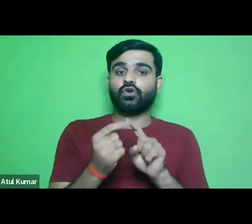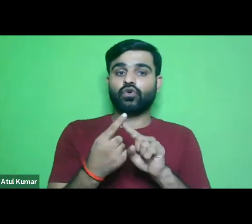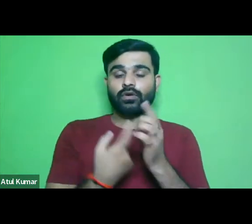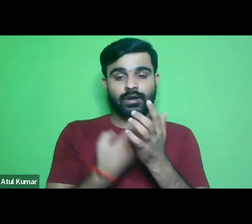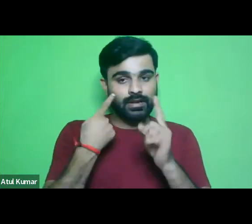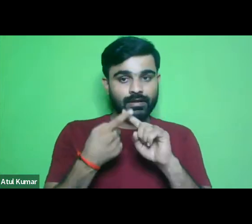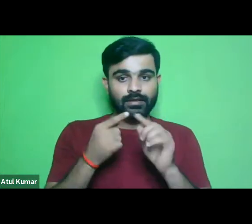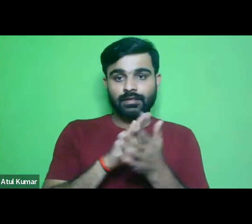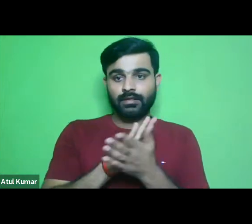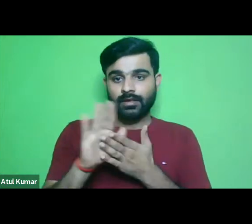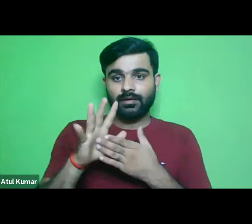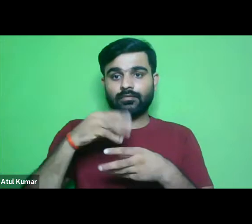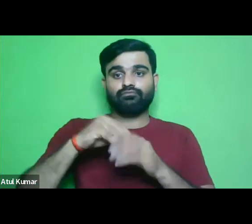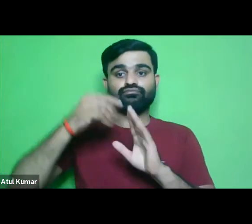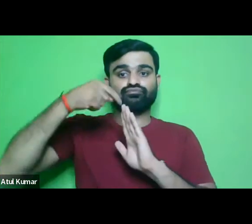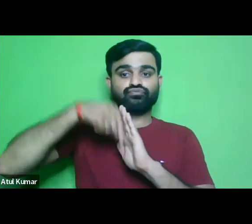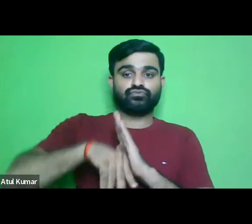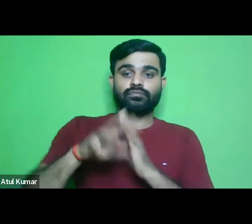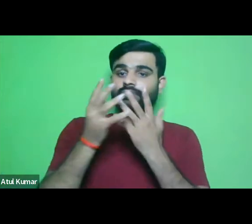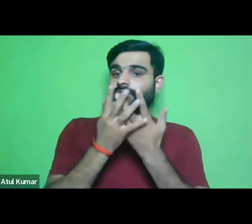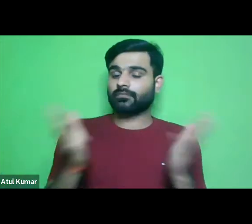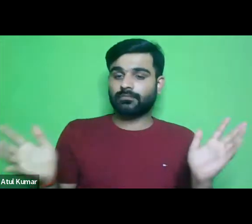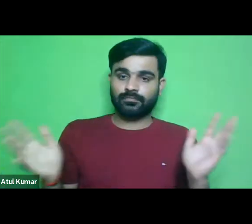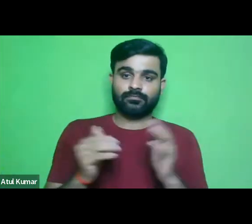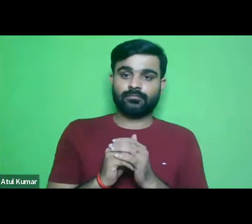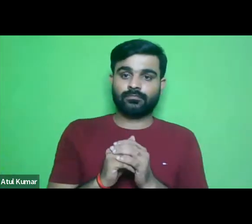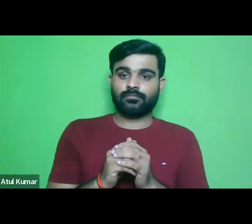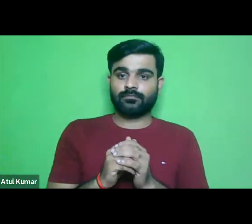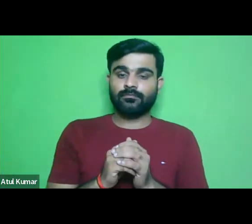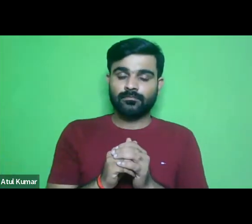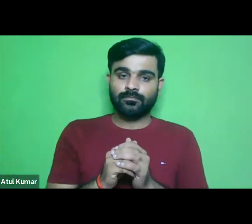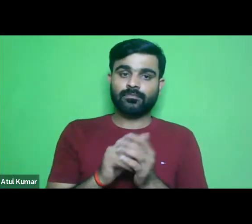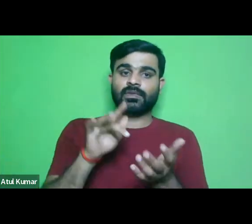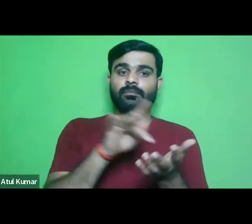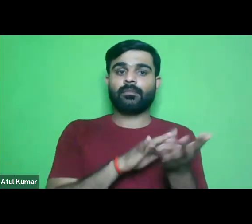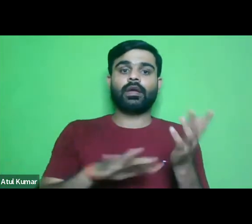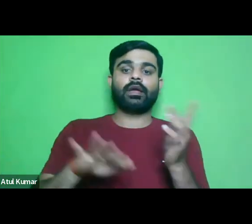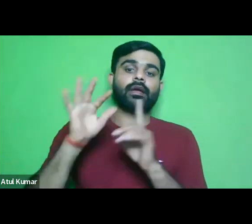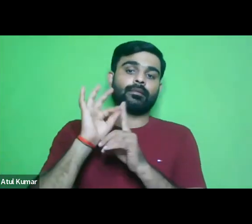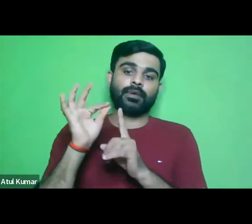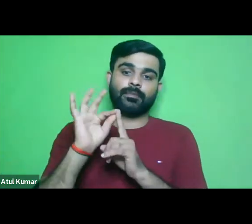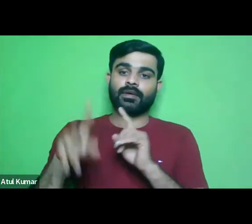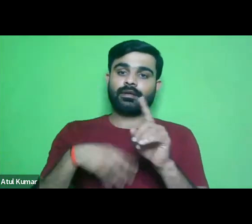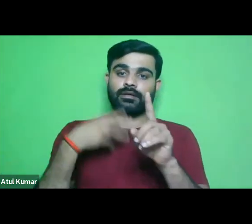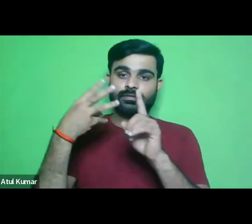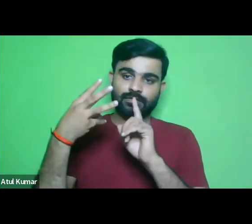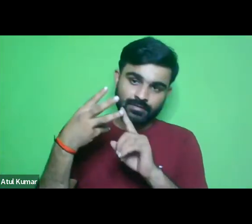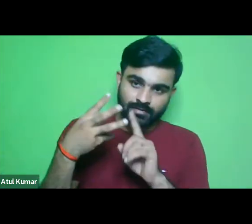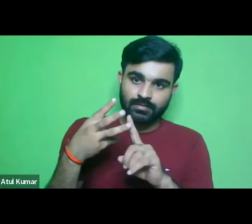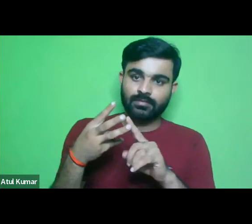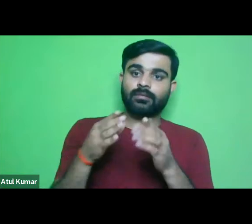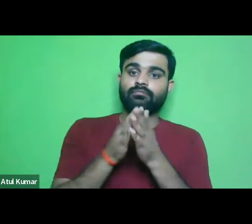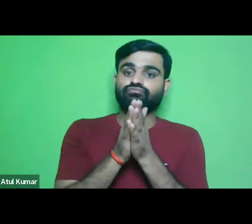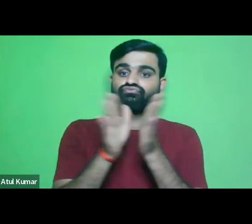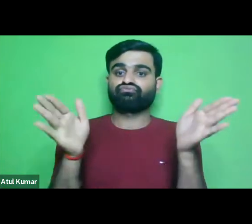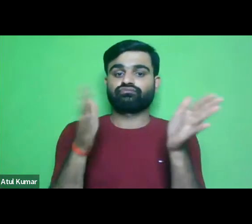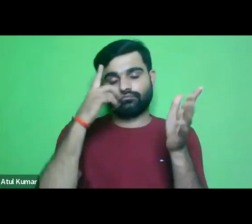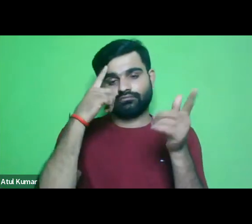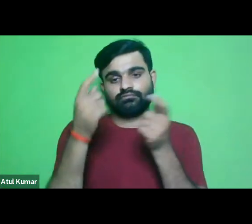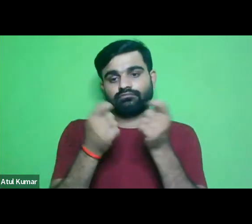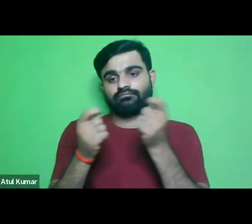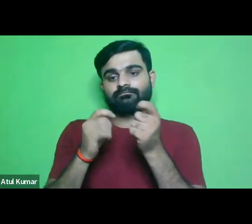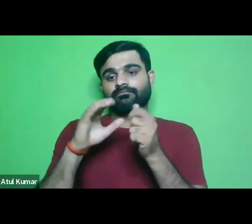broadly, and some of the harms that arise out of them that aren't related to privacy? And the third is broadly the role of the private